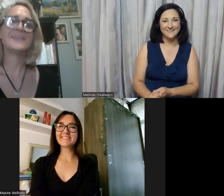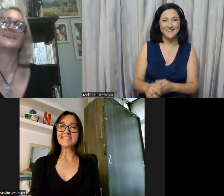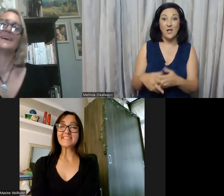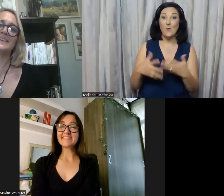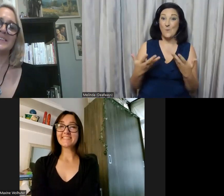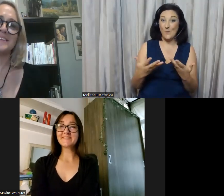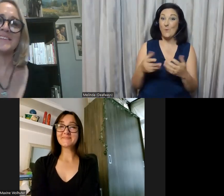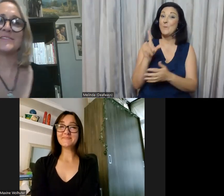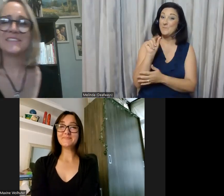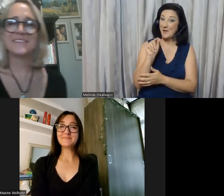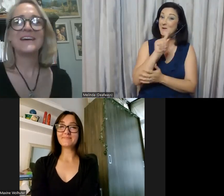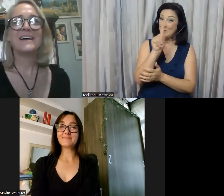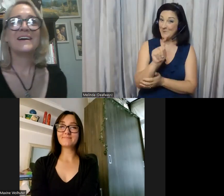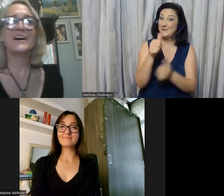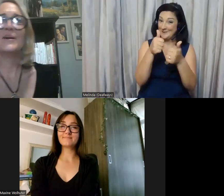Oh, that's an interesting question.